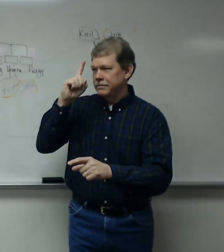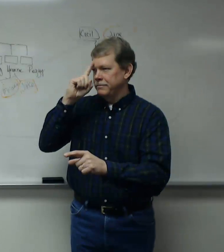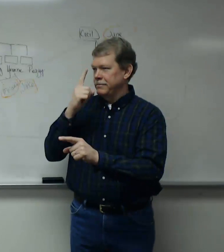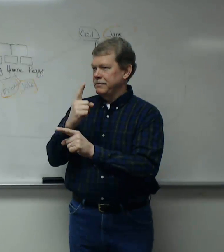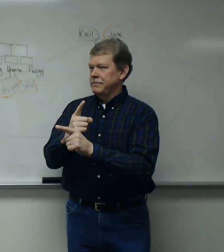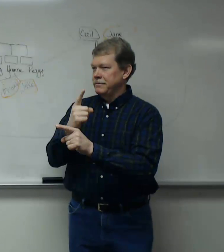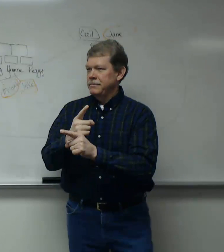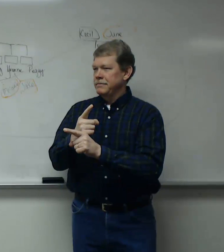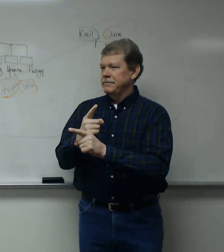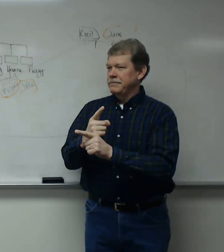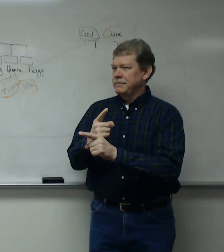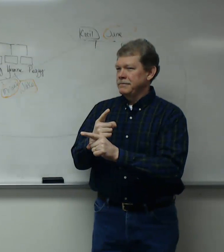Brother. Yes.